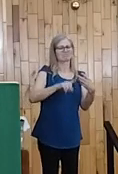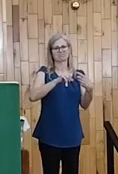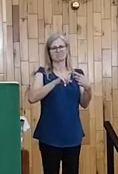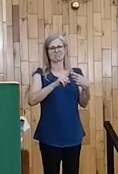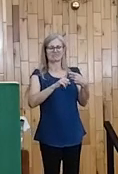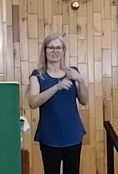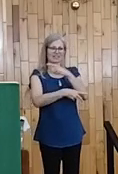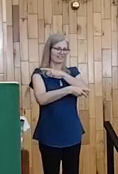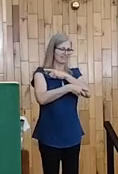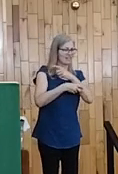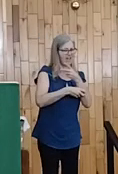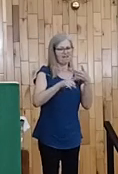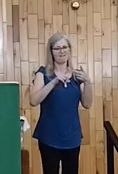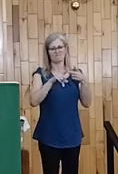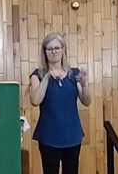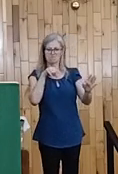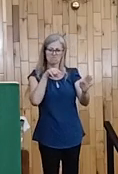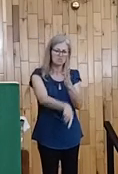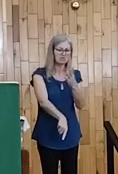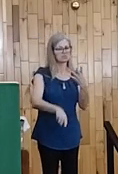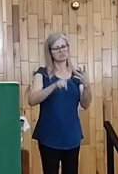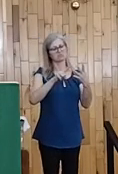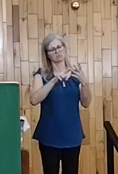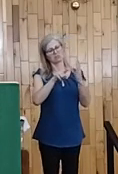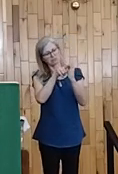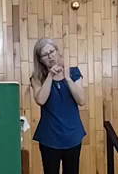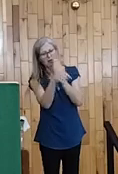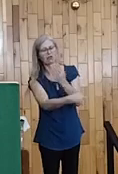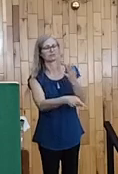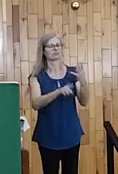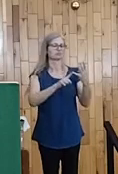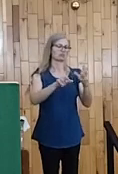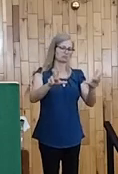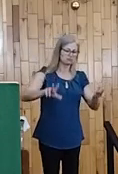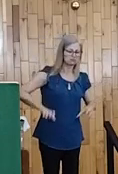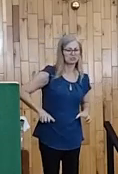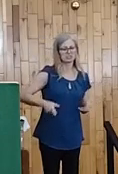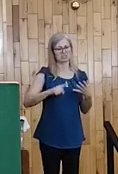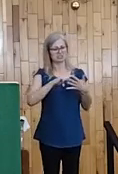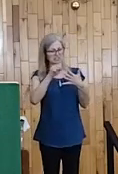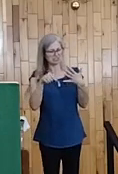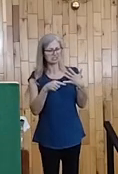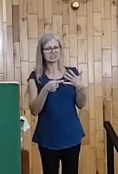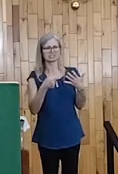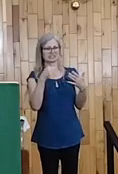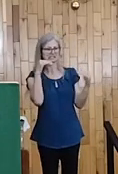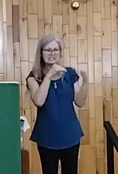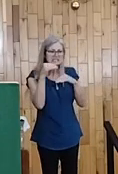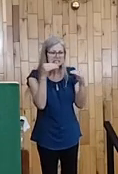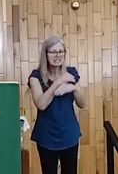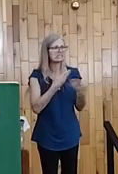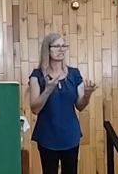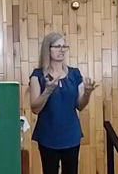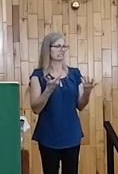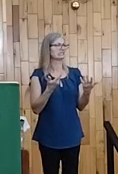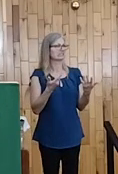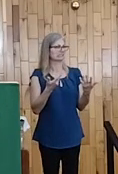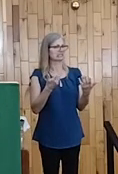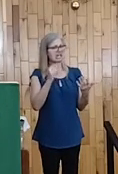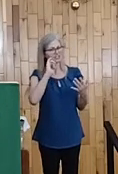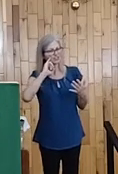murder, adultery, greed, malice, deceit, licentiousness,